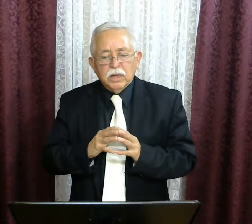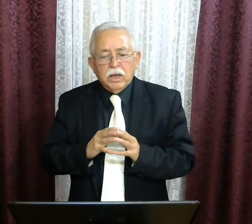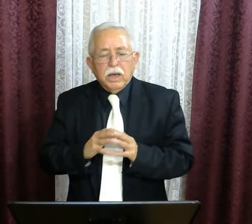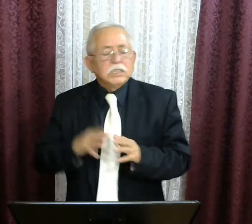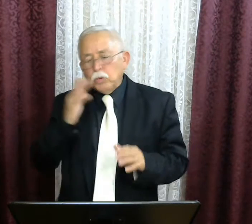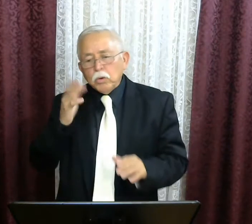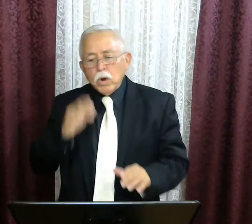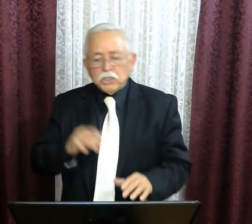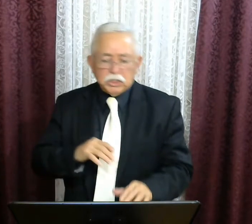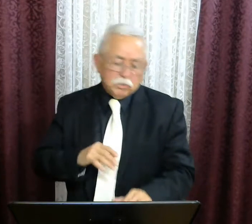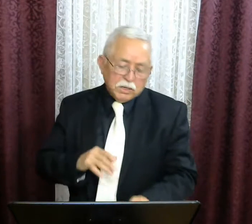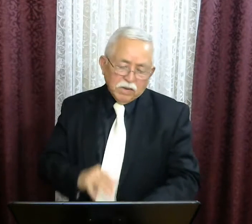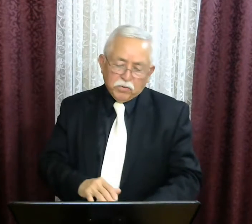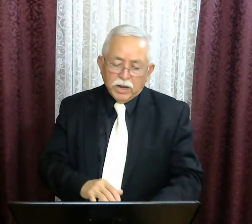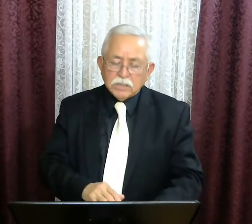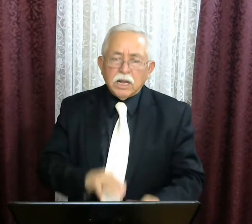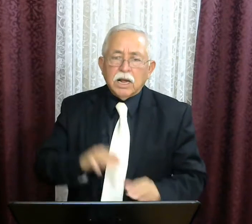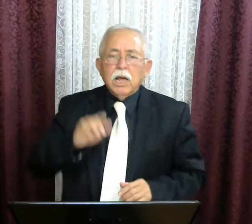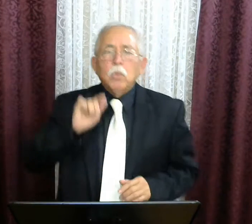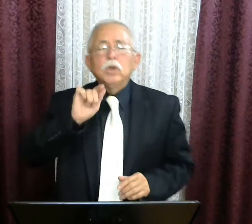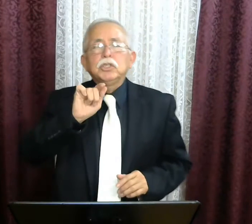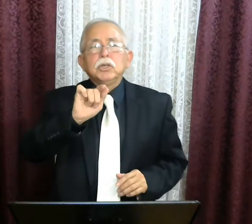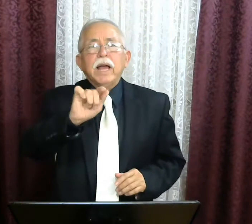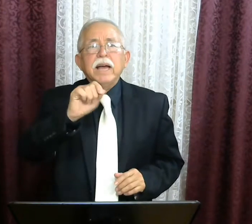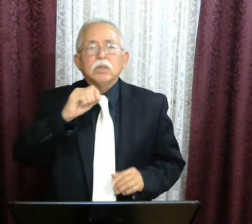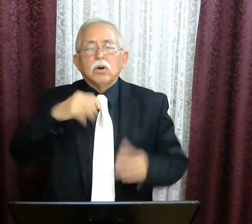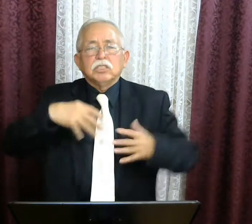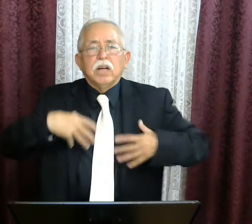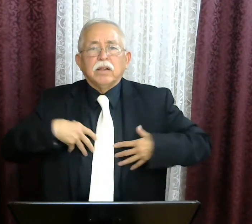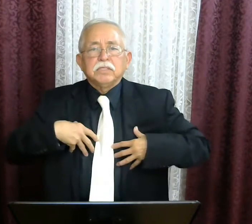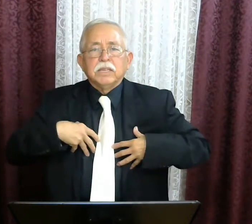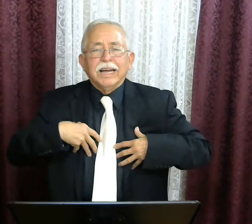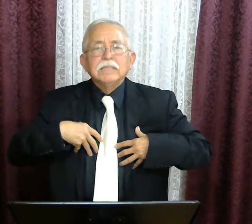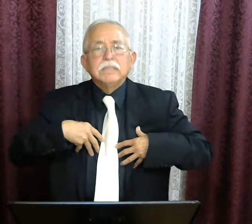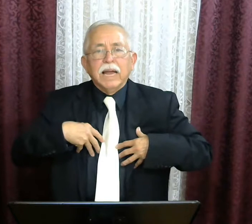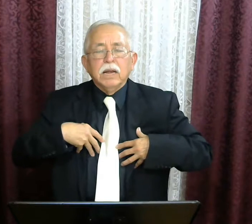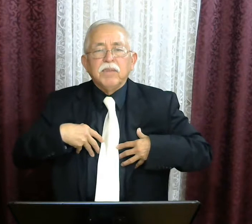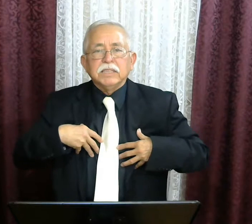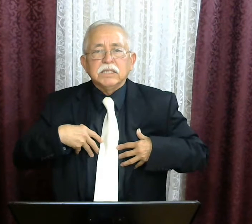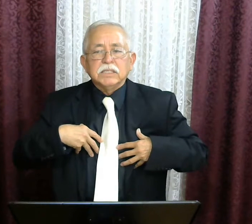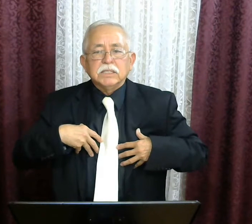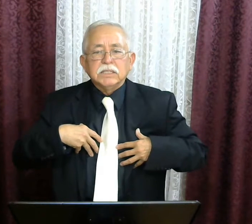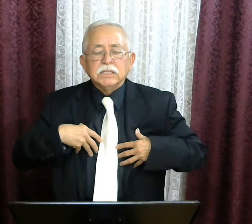It's three questions, my dear friend, that we should ask ourselves on a daily basis,